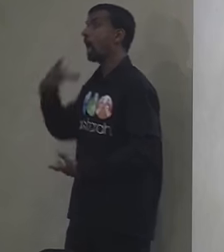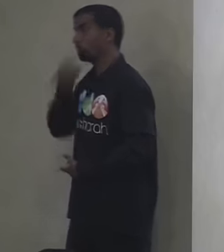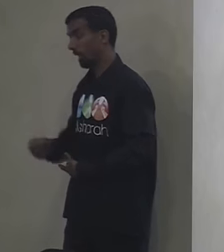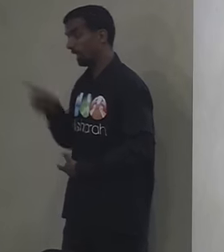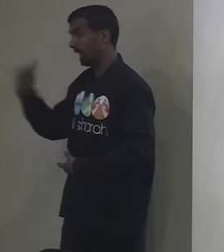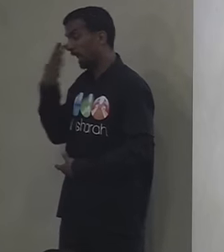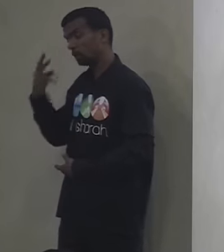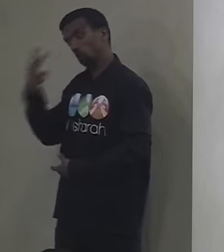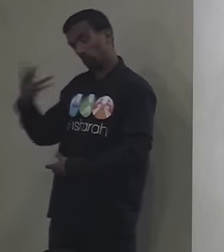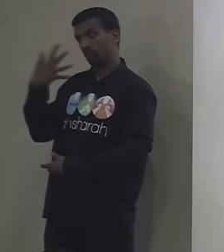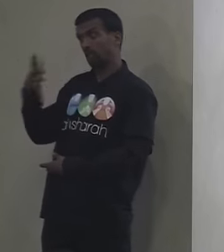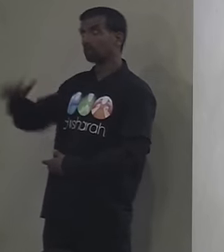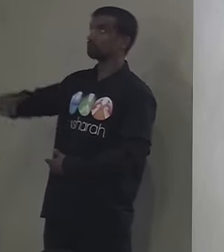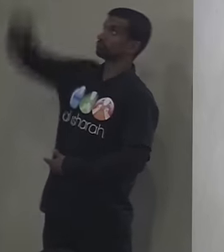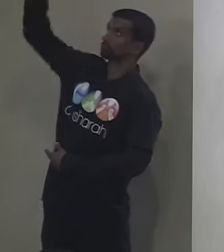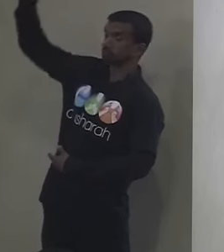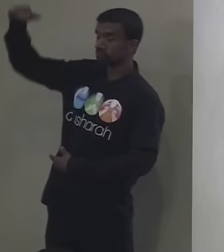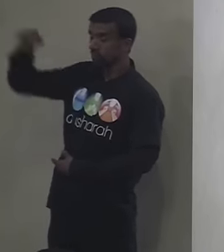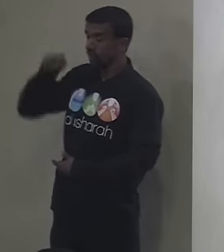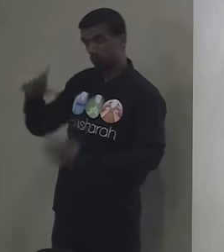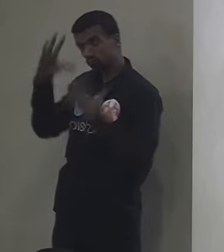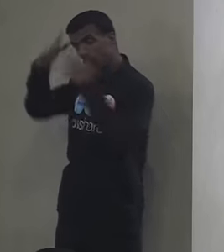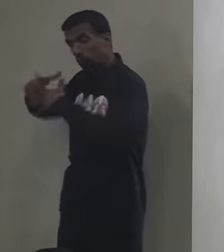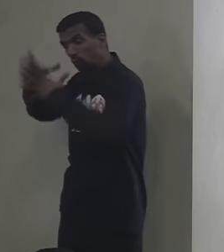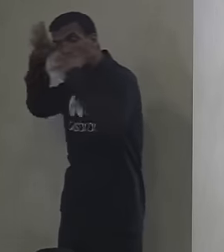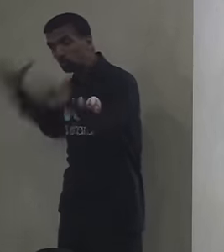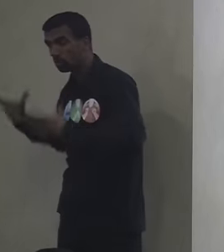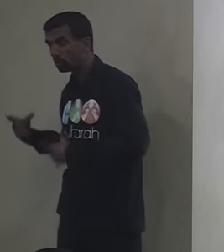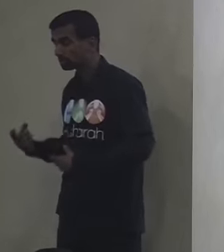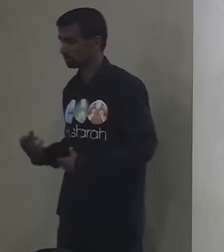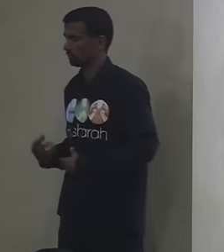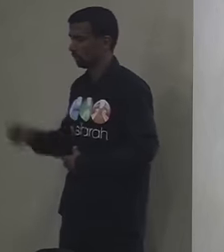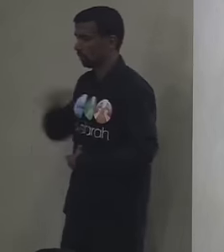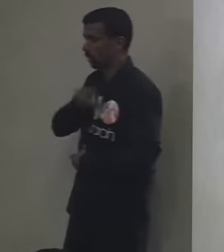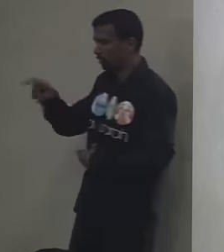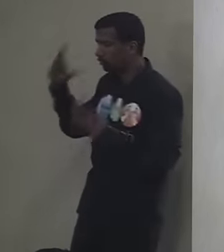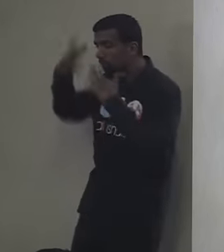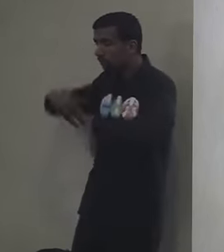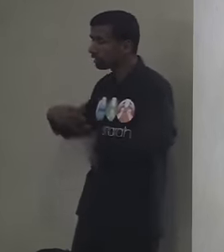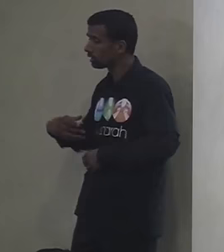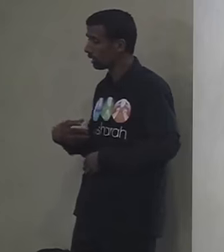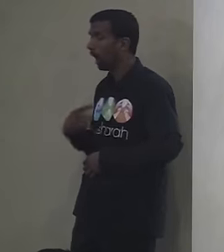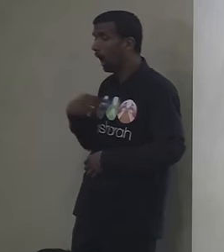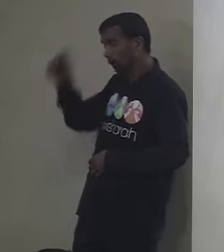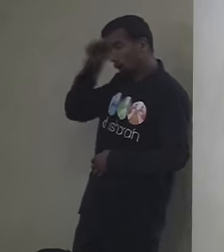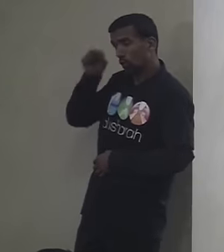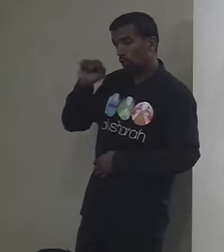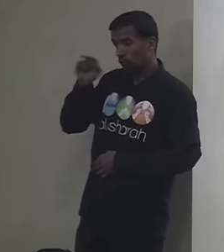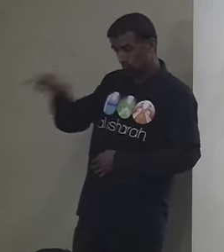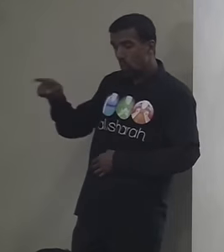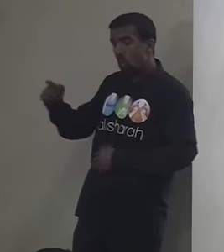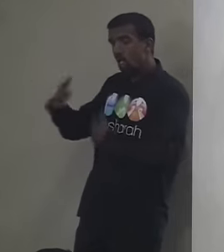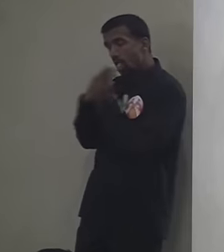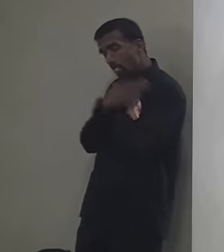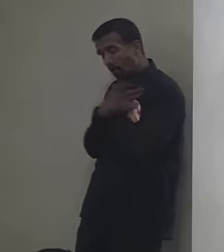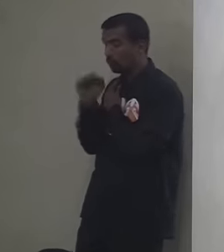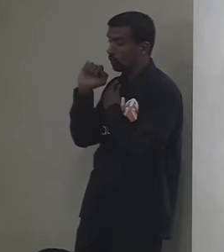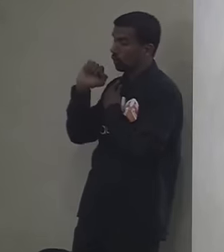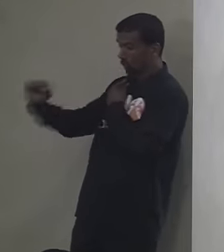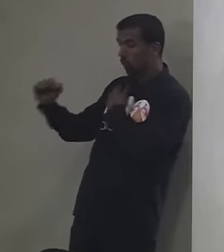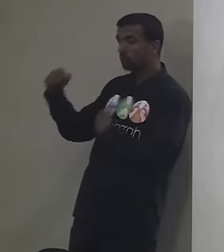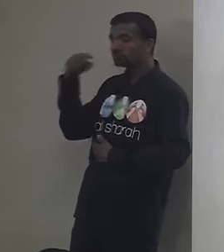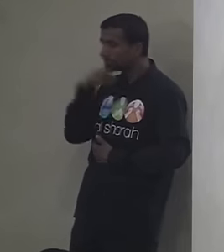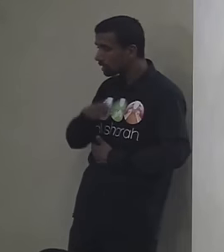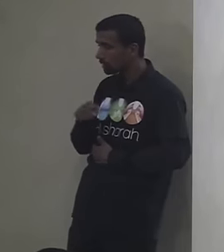does. And your concern for him is because you can't help yourself, you're a loving mother, that will never go away. But know that Allah is not holding you